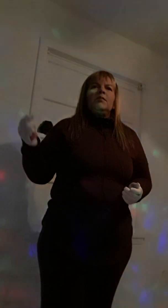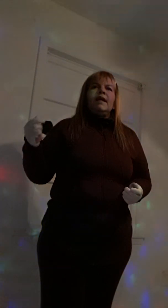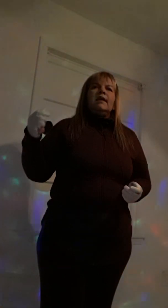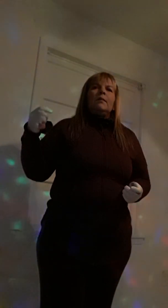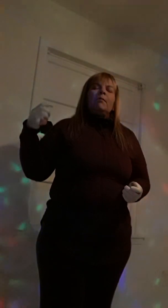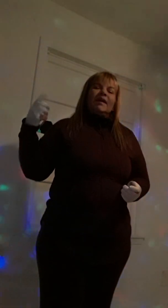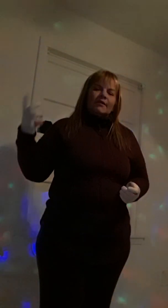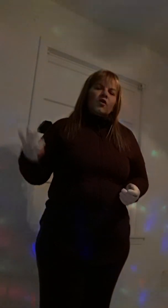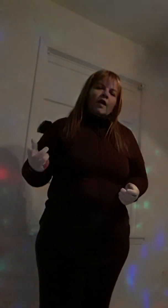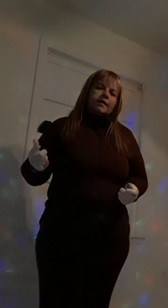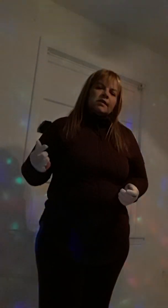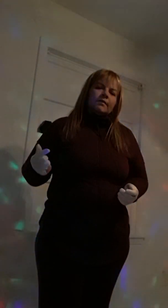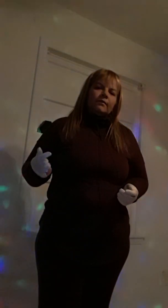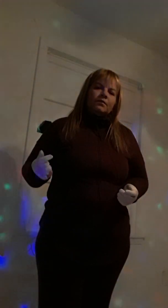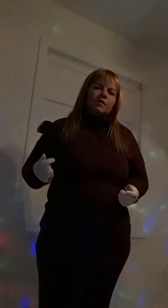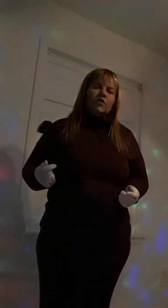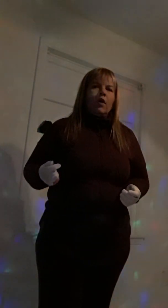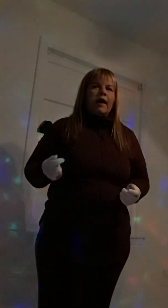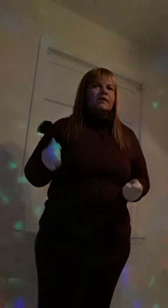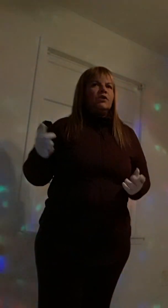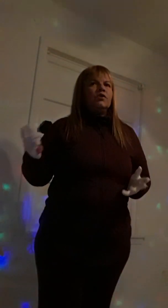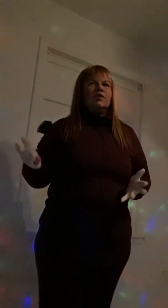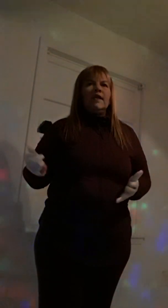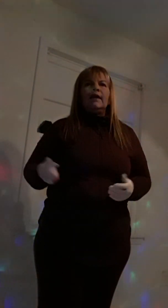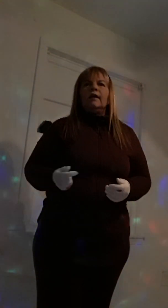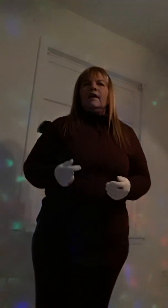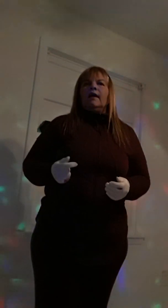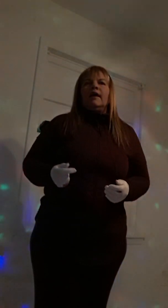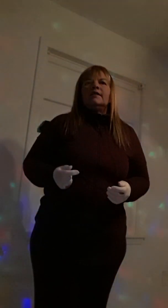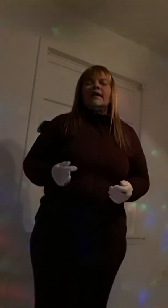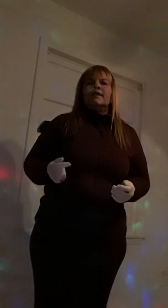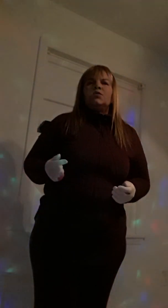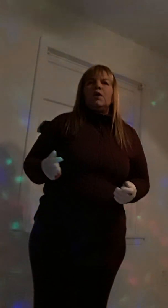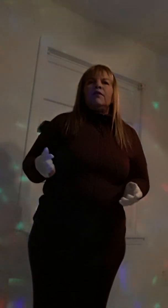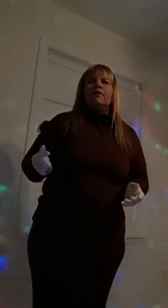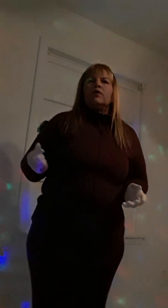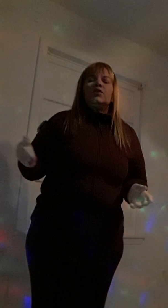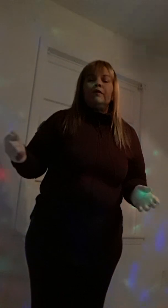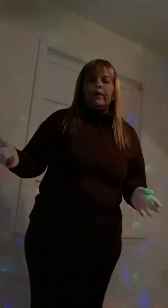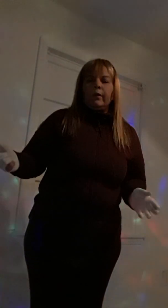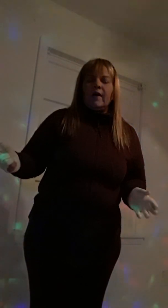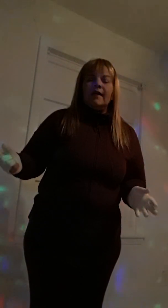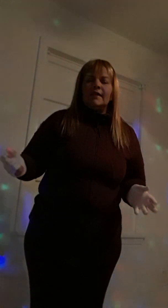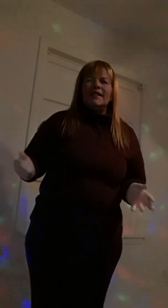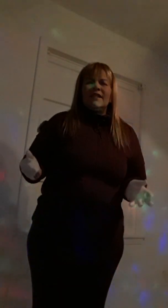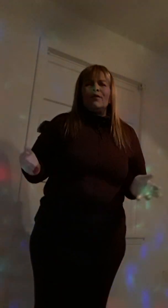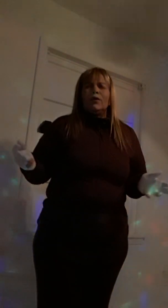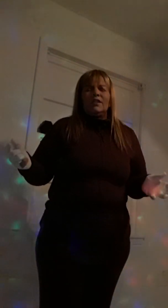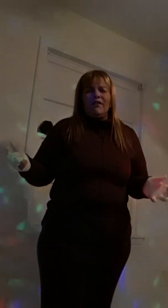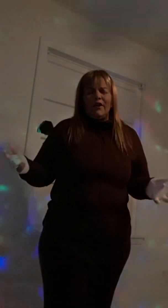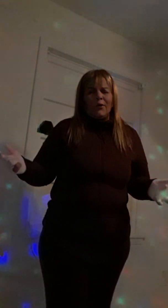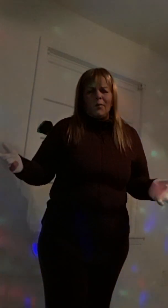1,900,000 personas. So, as you see, it's really fructiful. Es fructífero,